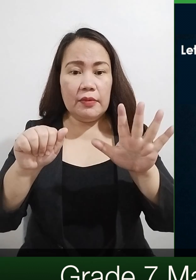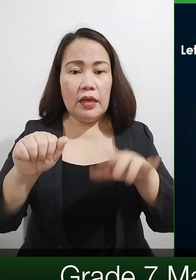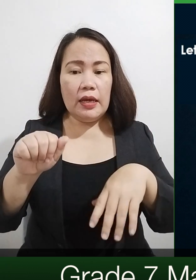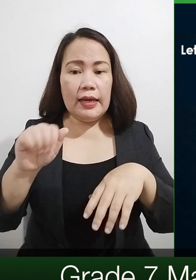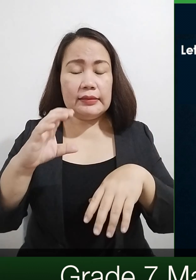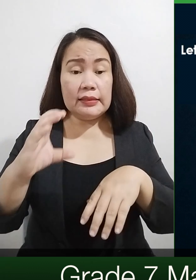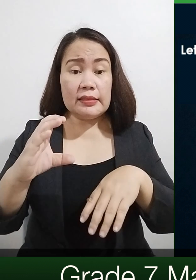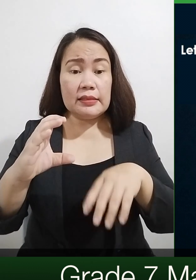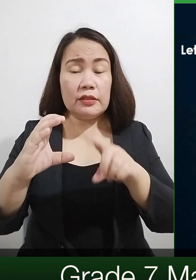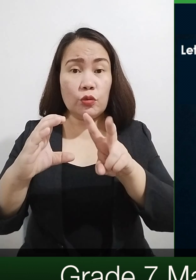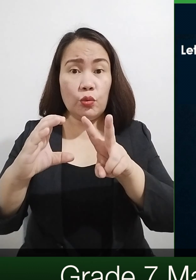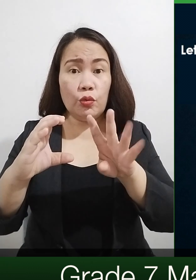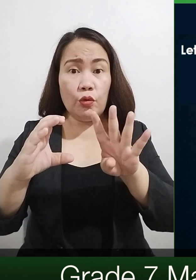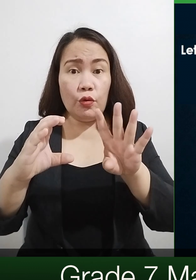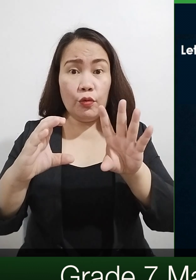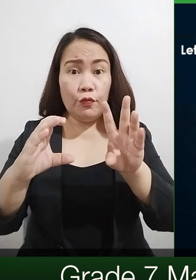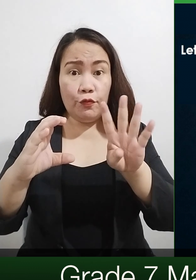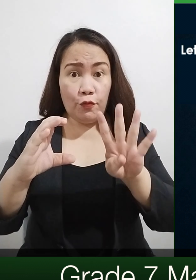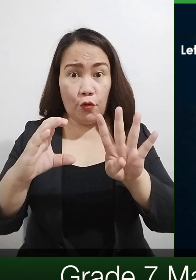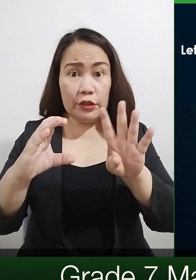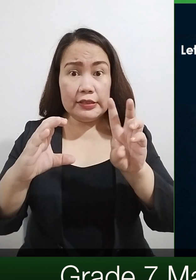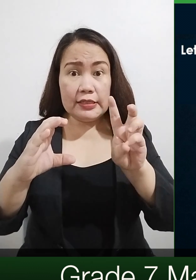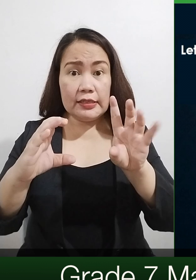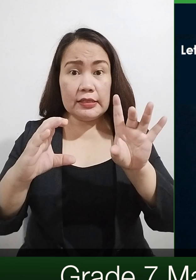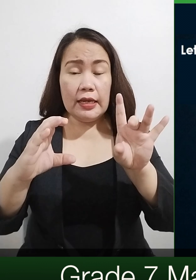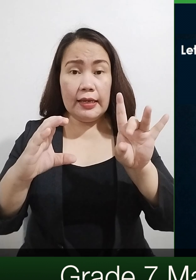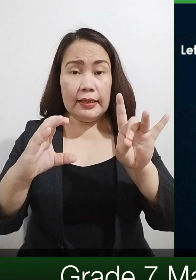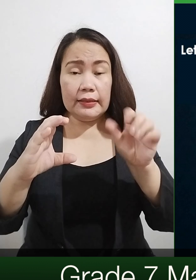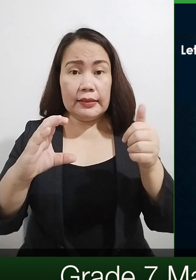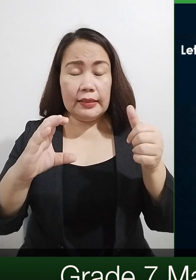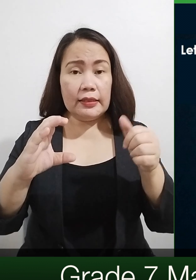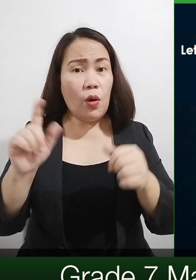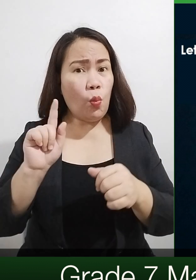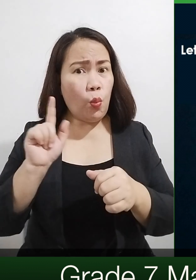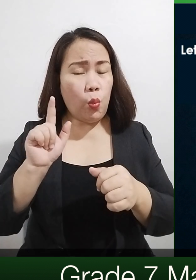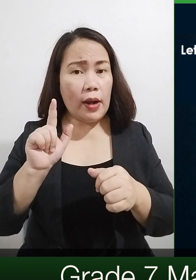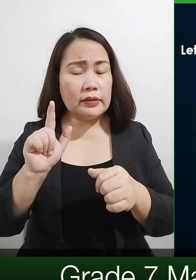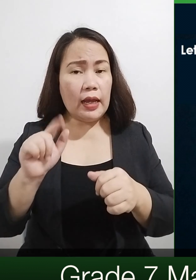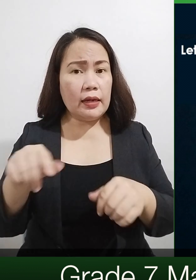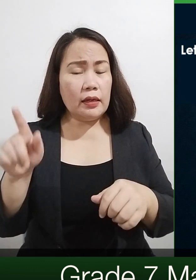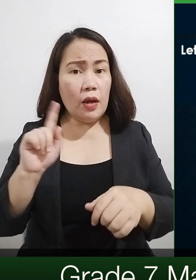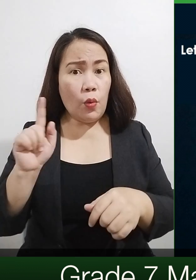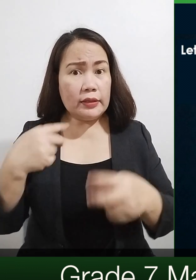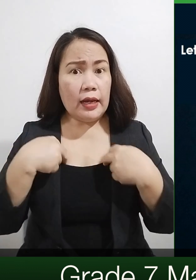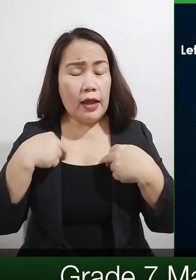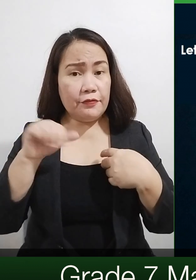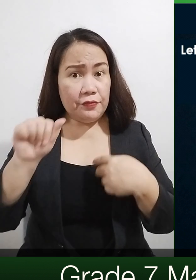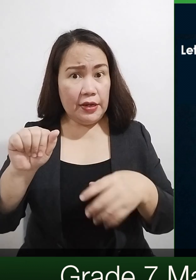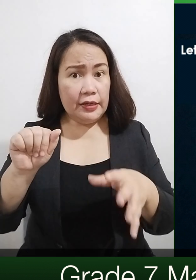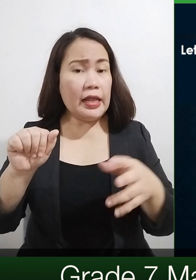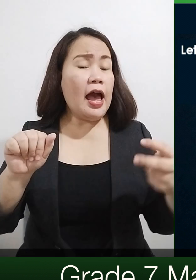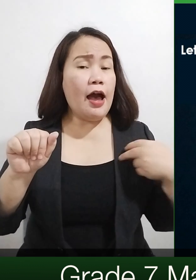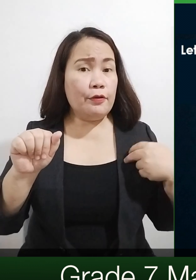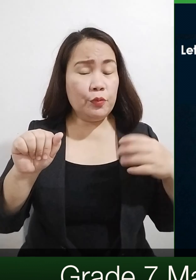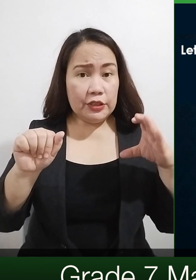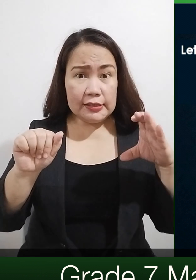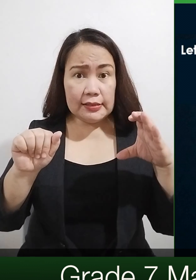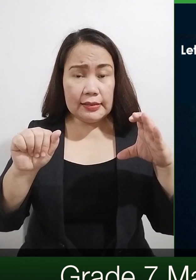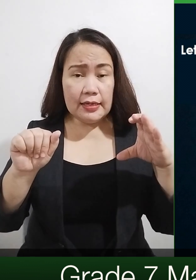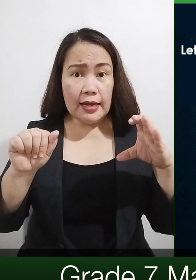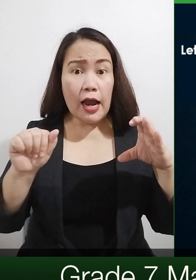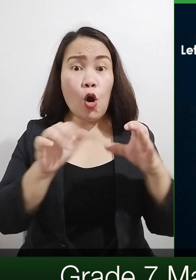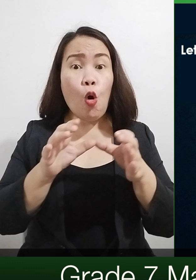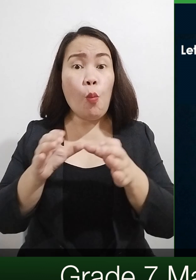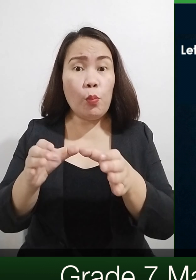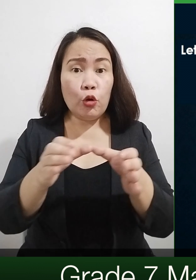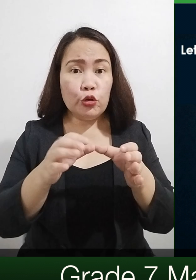the question is, what is the intersection? Anong meron sa A na meron sa C? So, tingnan